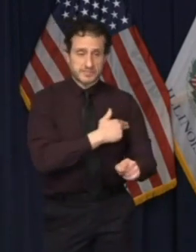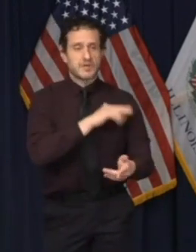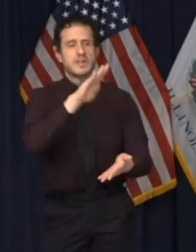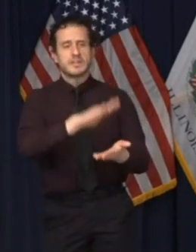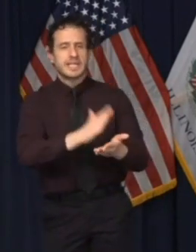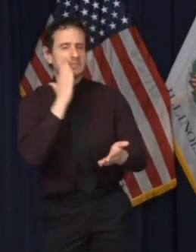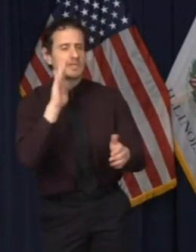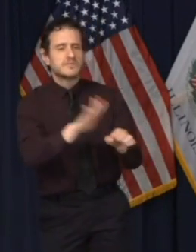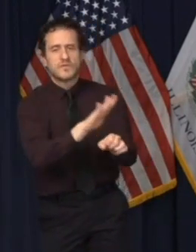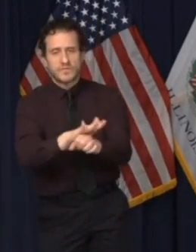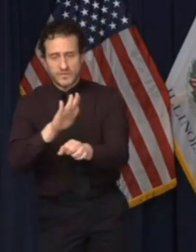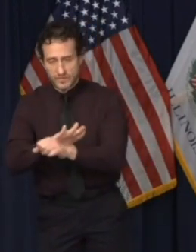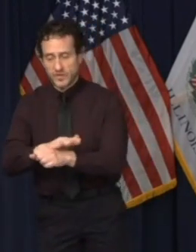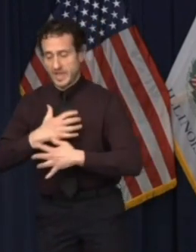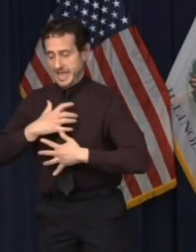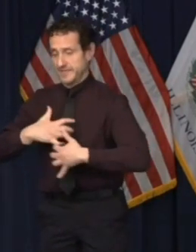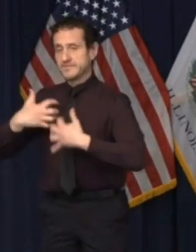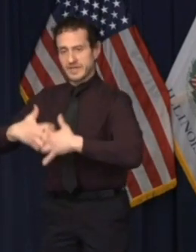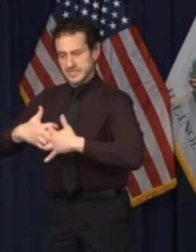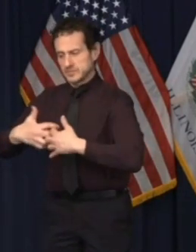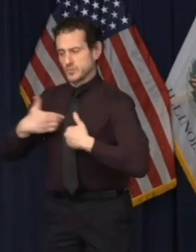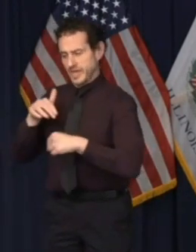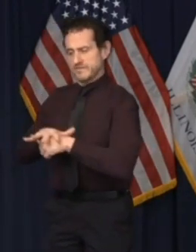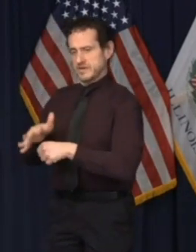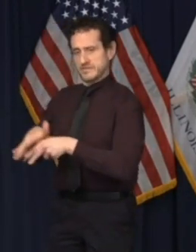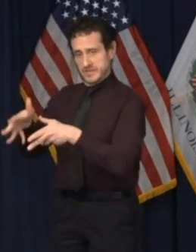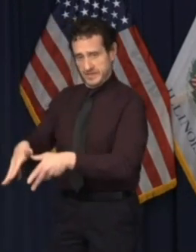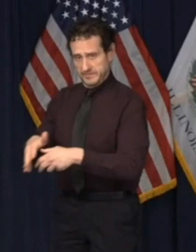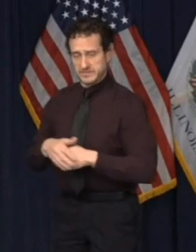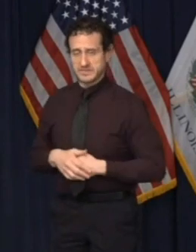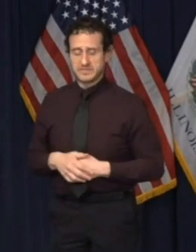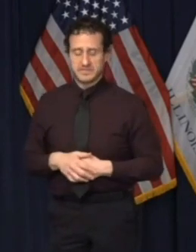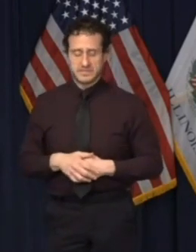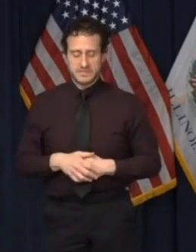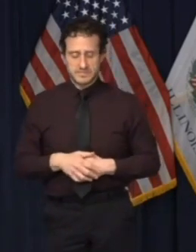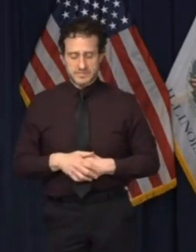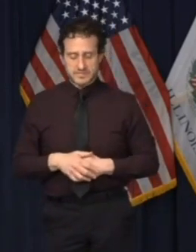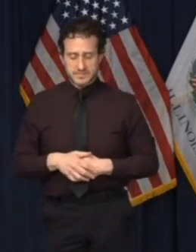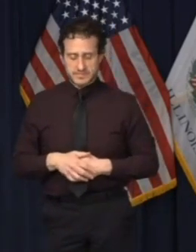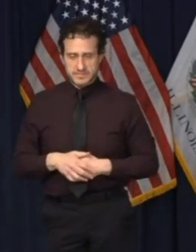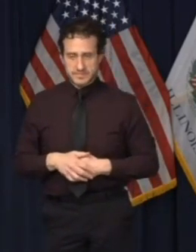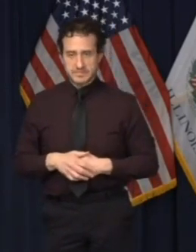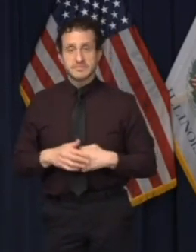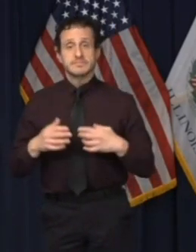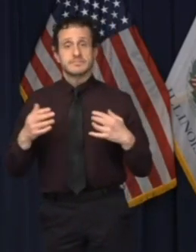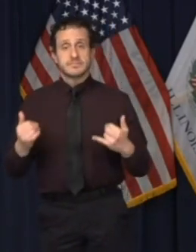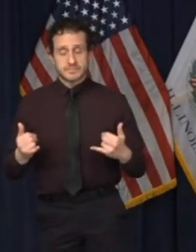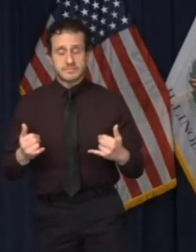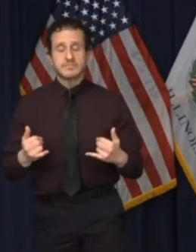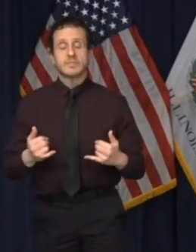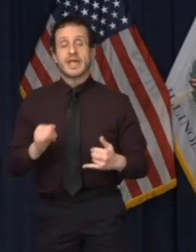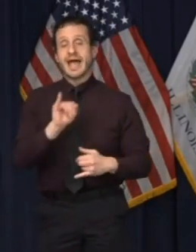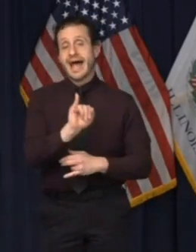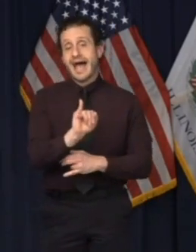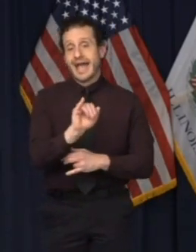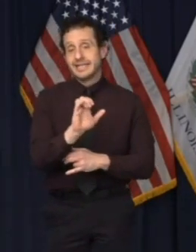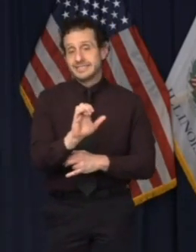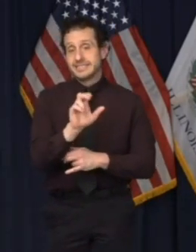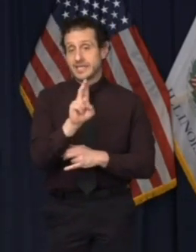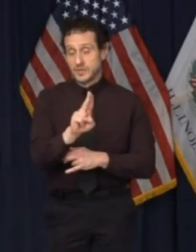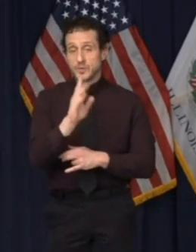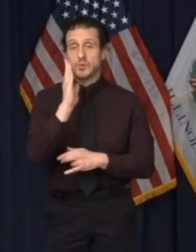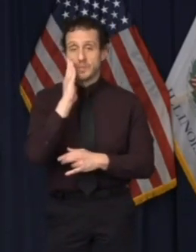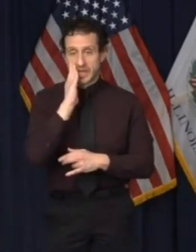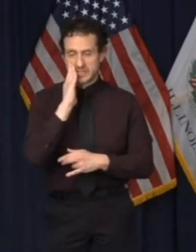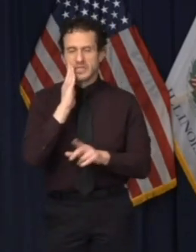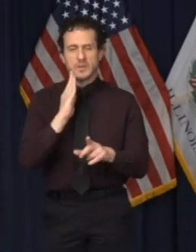needed. I'll offer the same time series progression to you for our COVID-occupied ICU beds as I